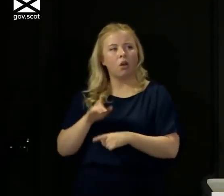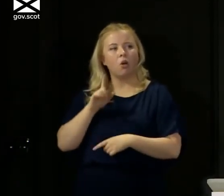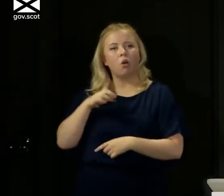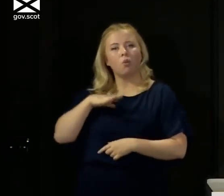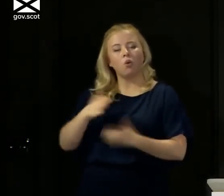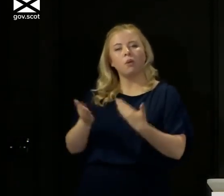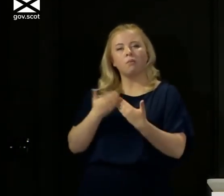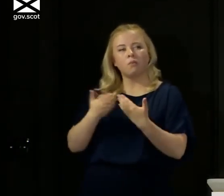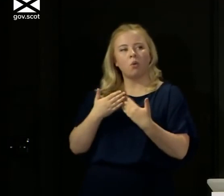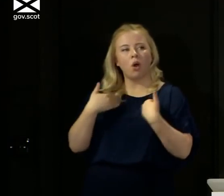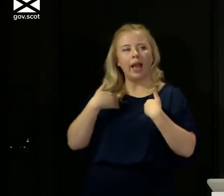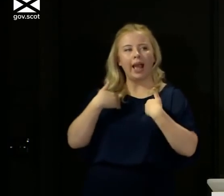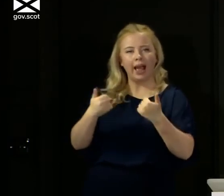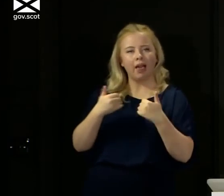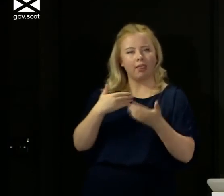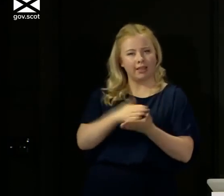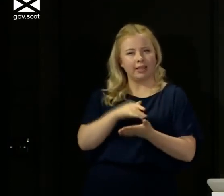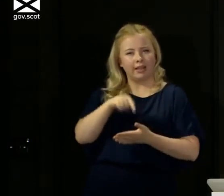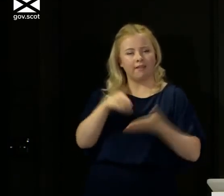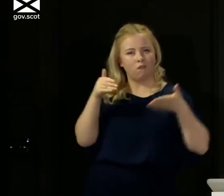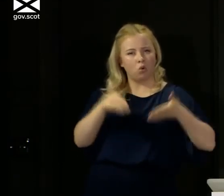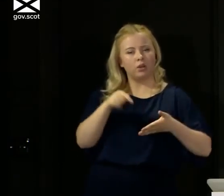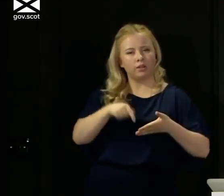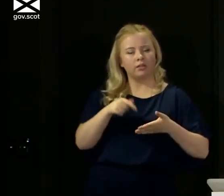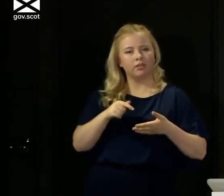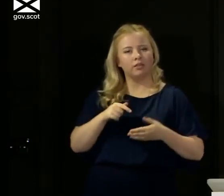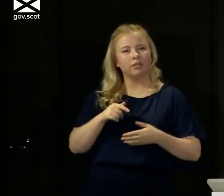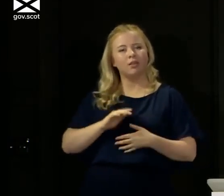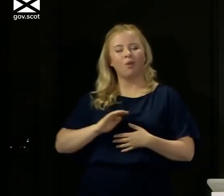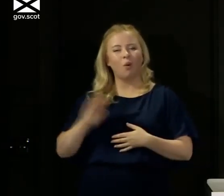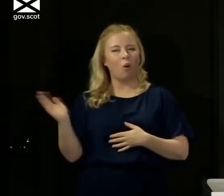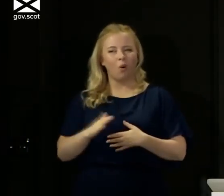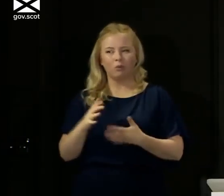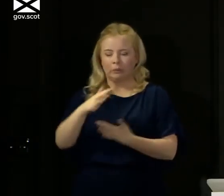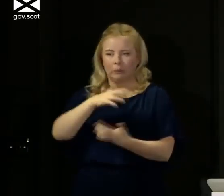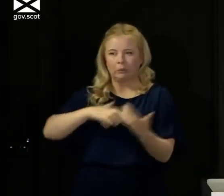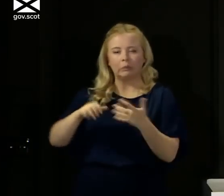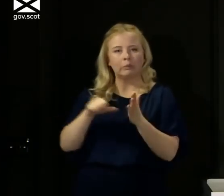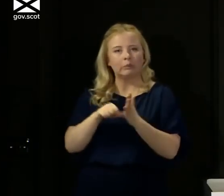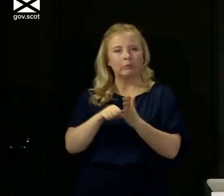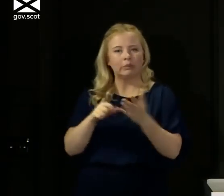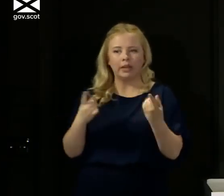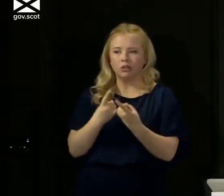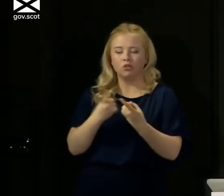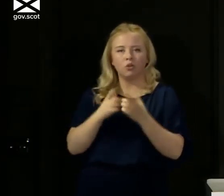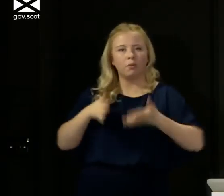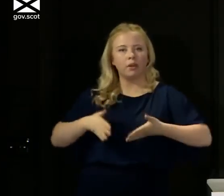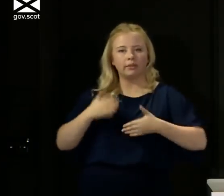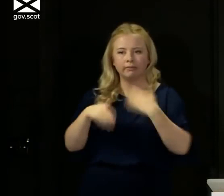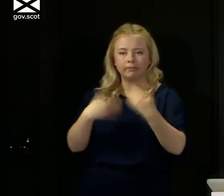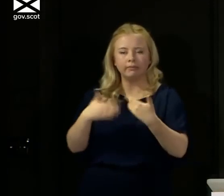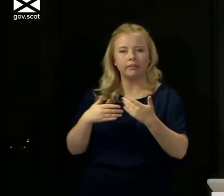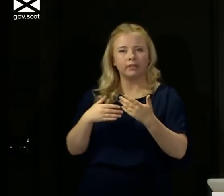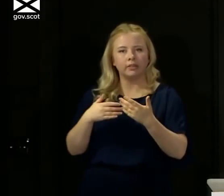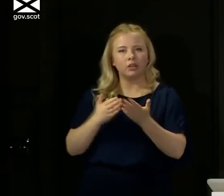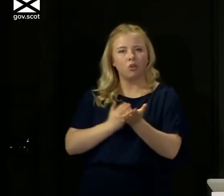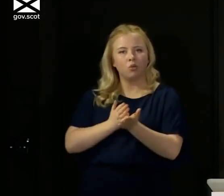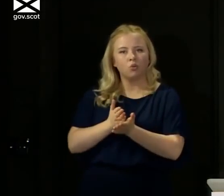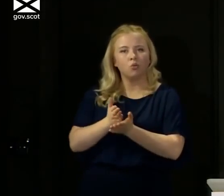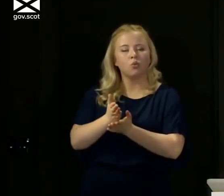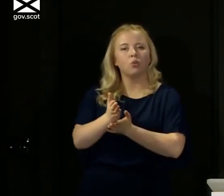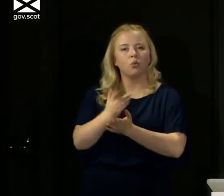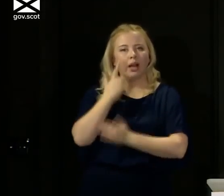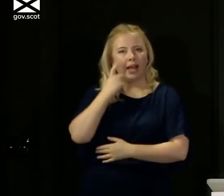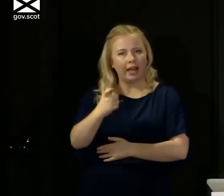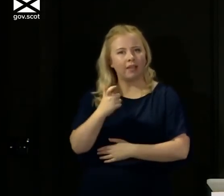health imperative. So, you know, these are all complex and difficult issues that we have to work through as carefully as possible,